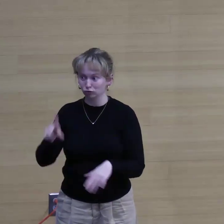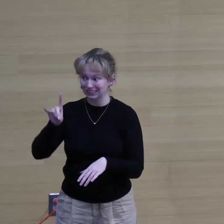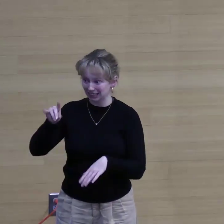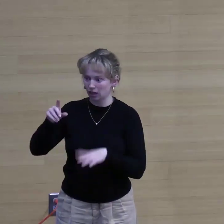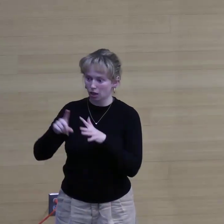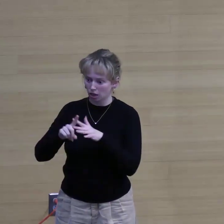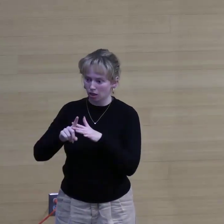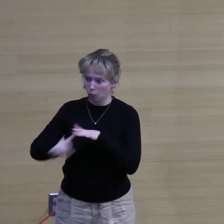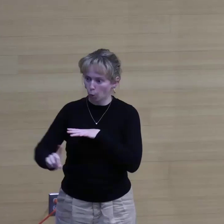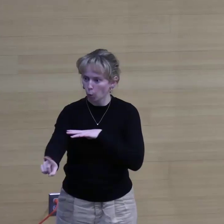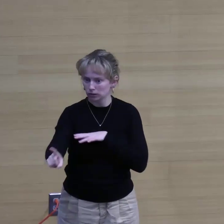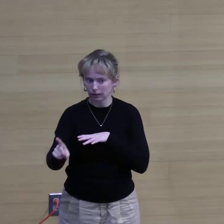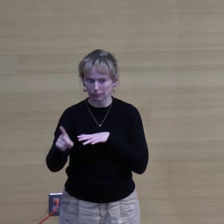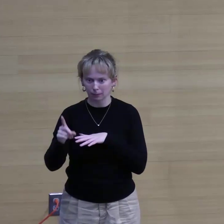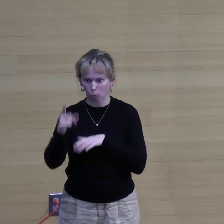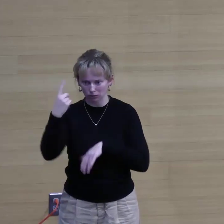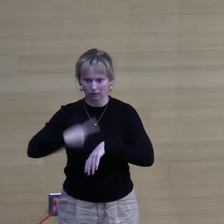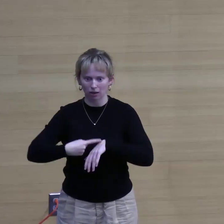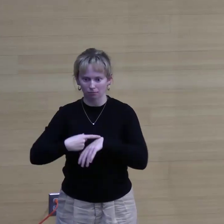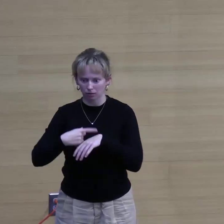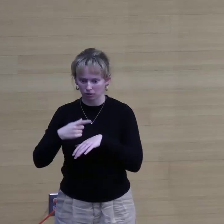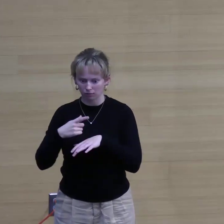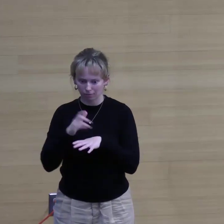and he had acted the plan perfectly, and everything went great.